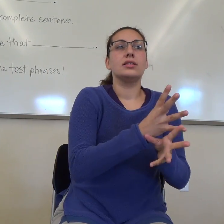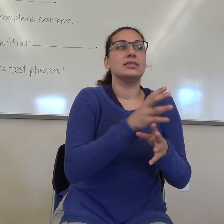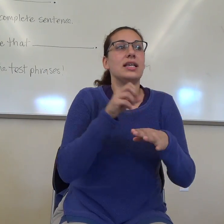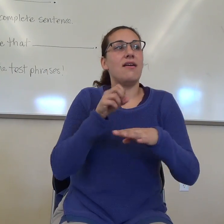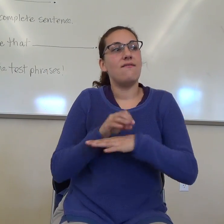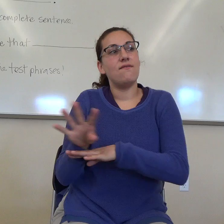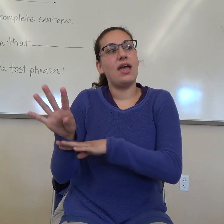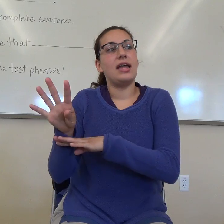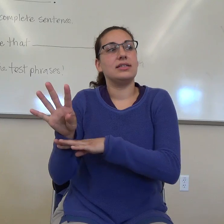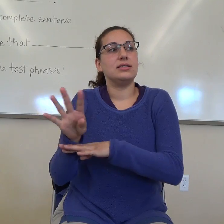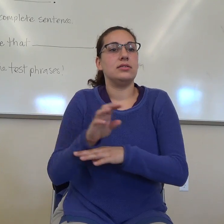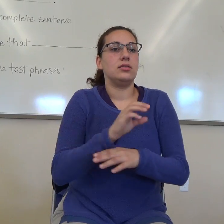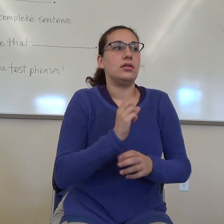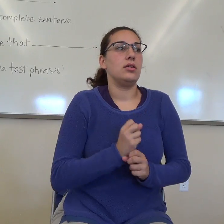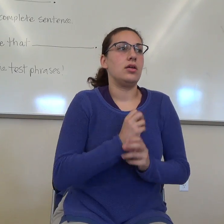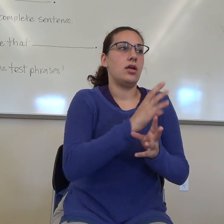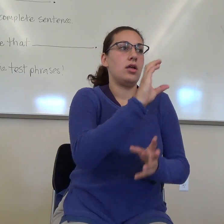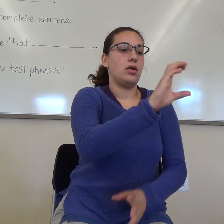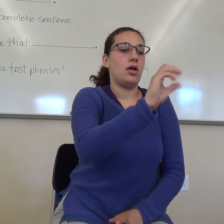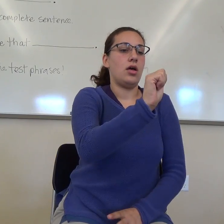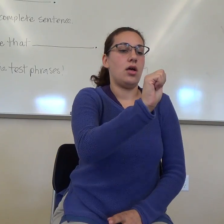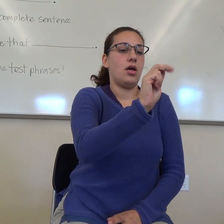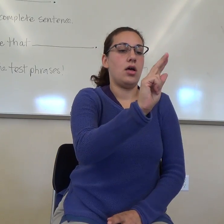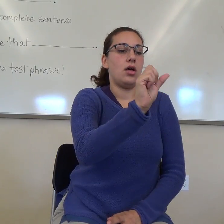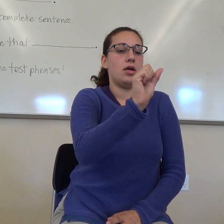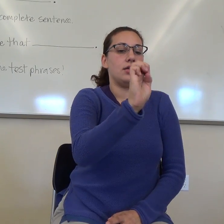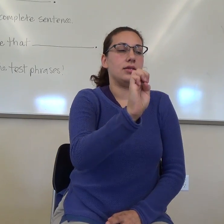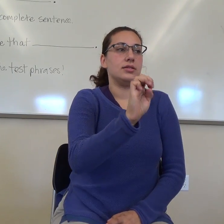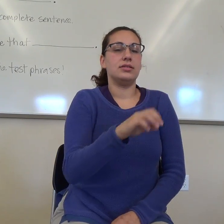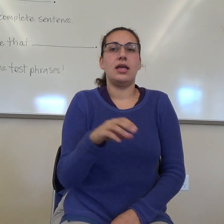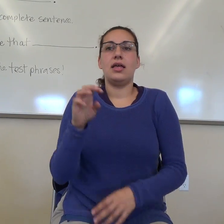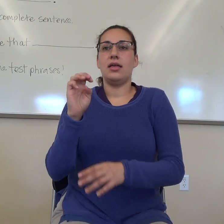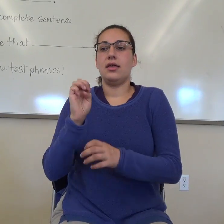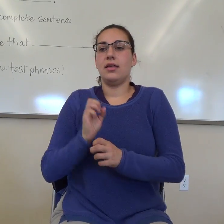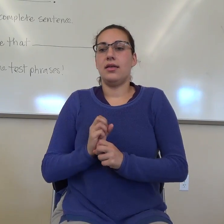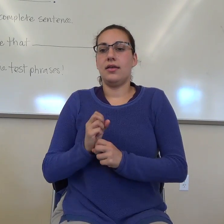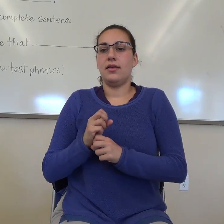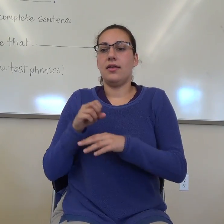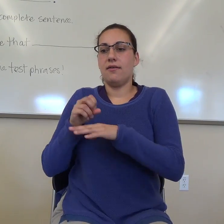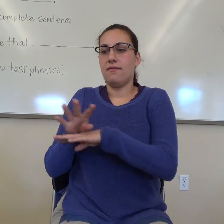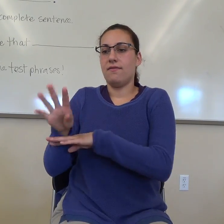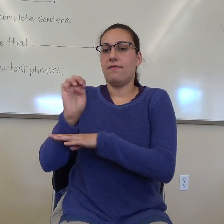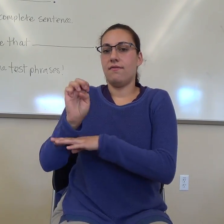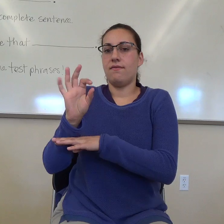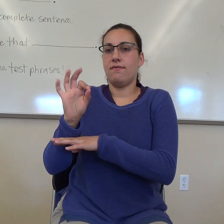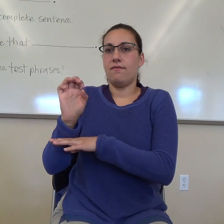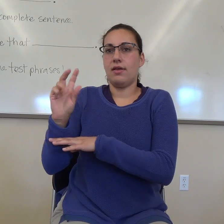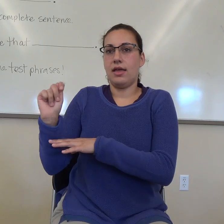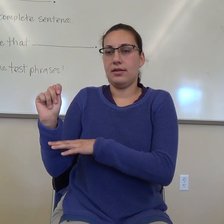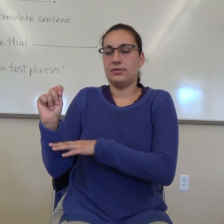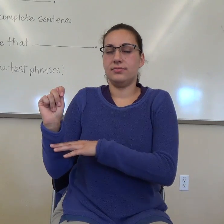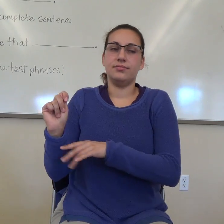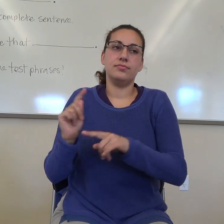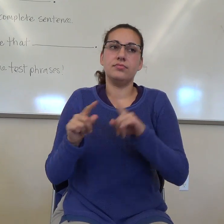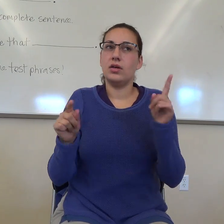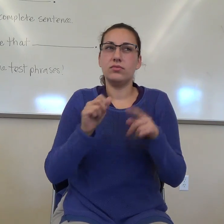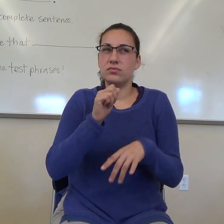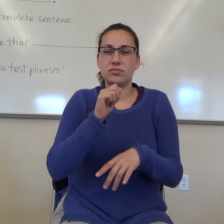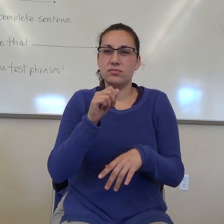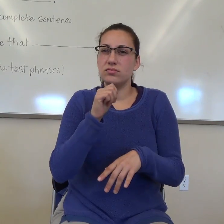This is the result of something, okay? But we're not concerned about that one for looking to see if it's switching the